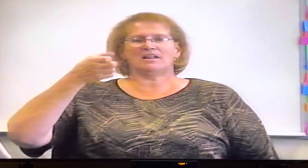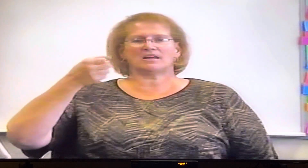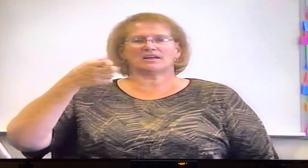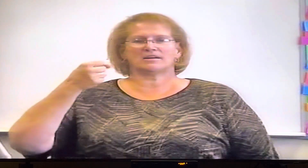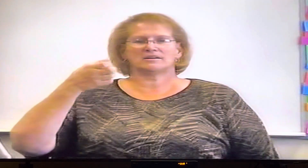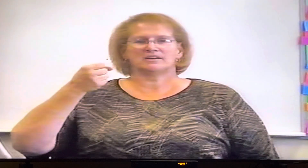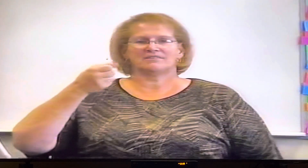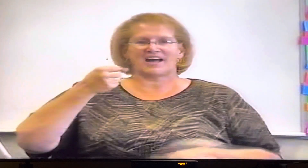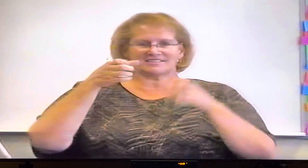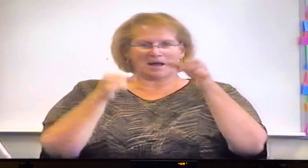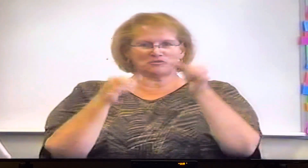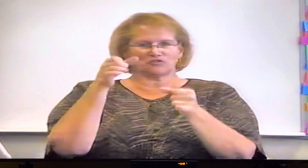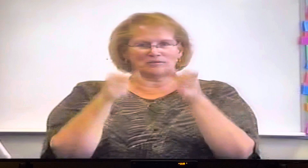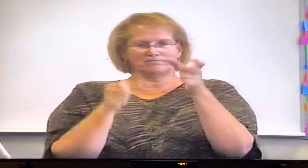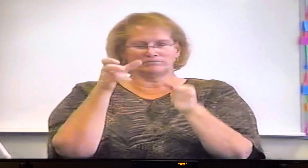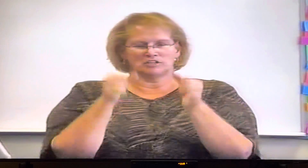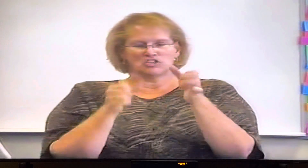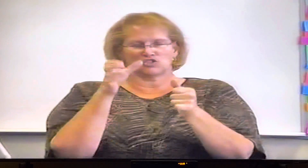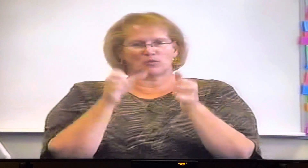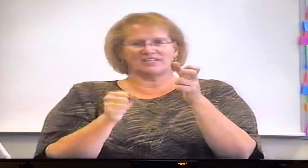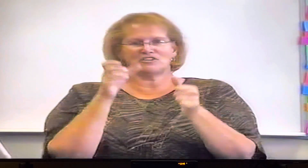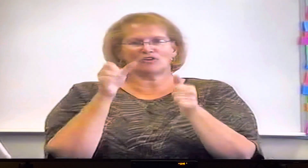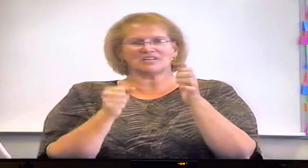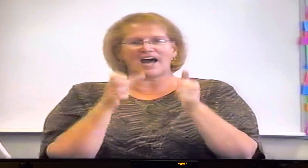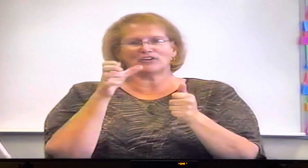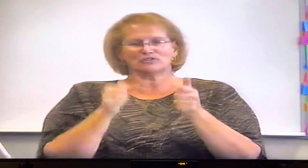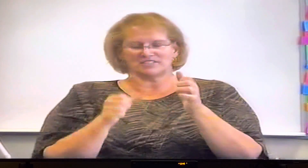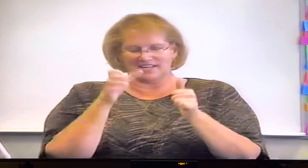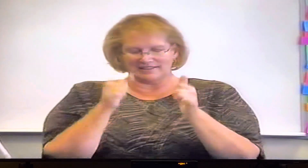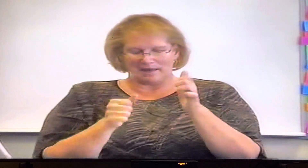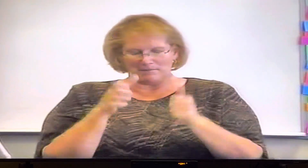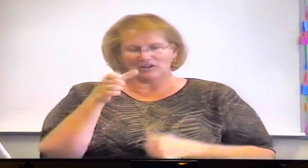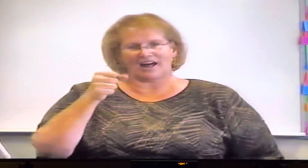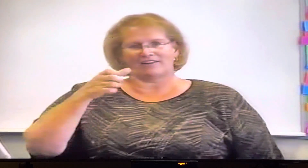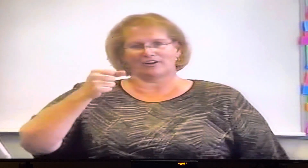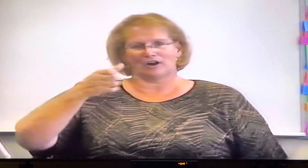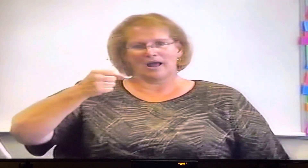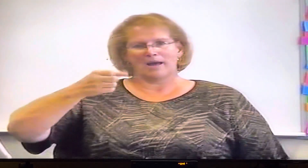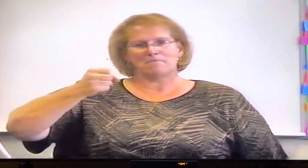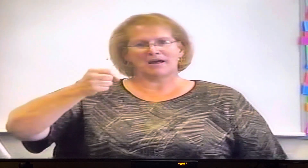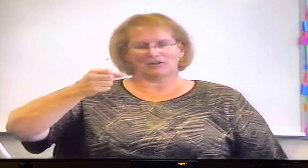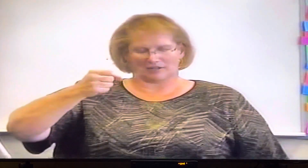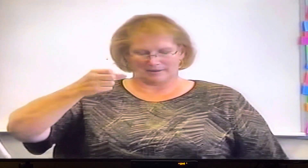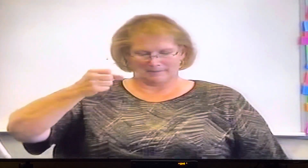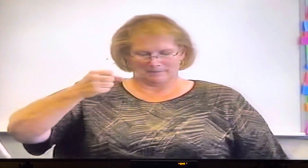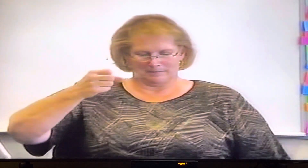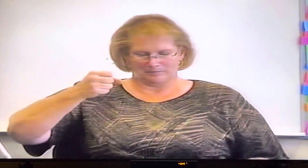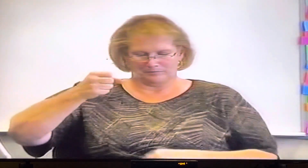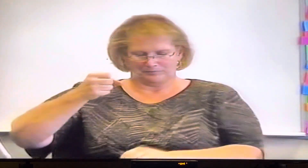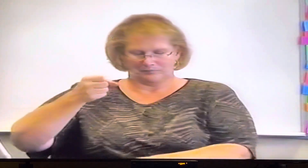Milk, that comes from squeezing those udders and getting that milk out of there. Milk,